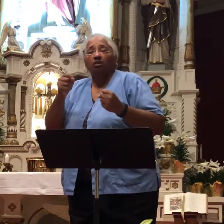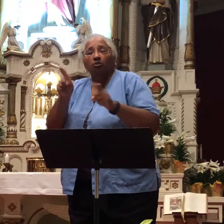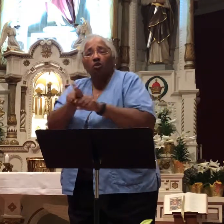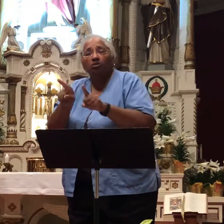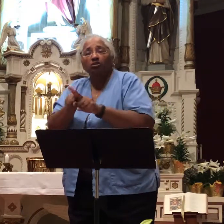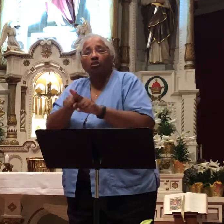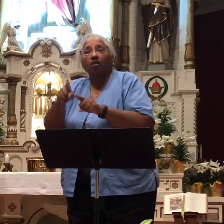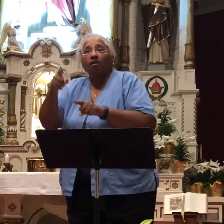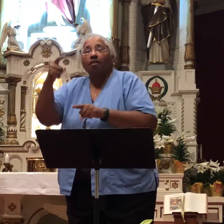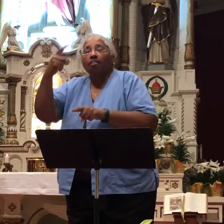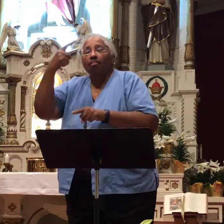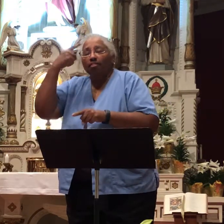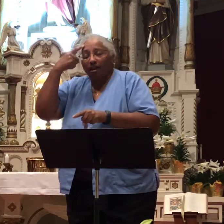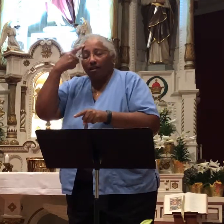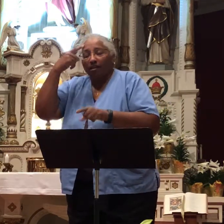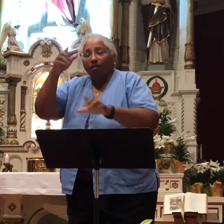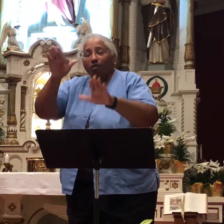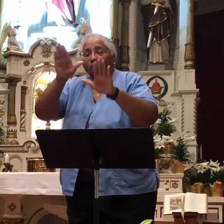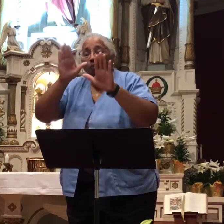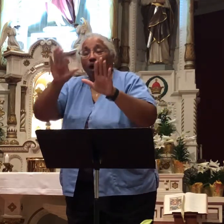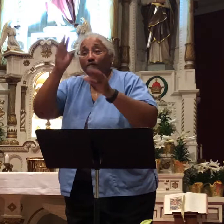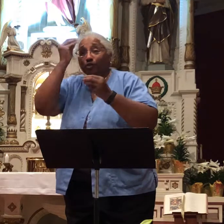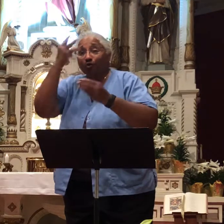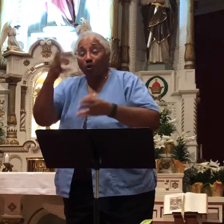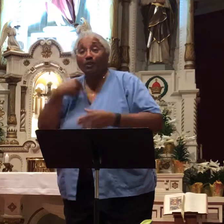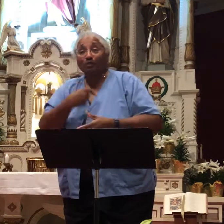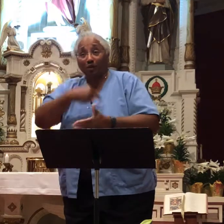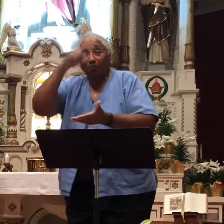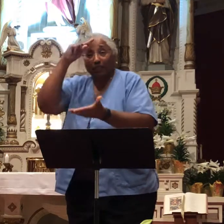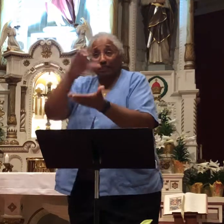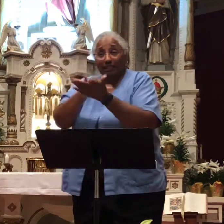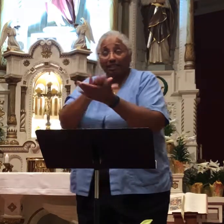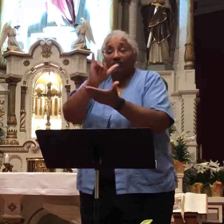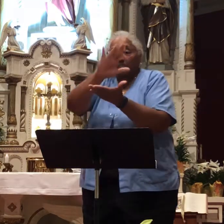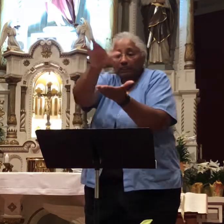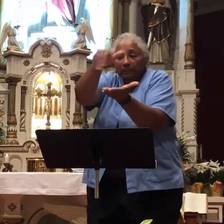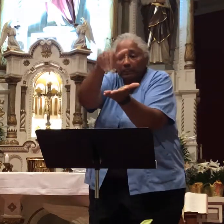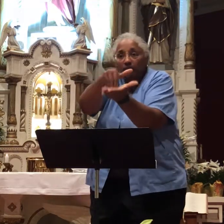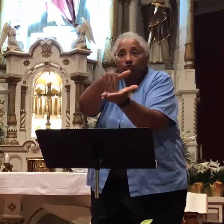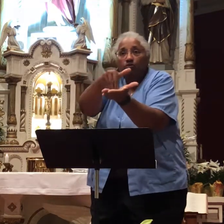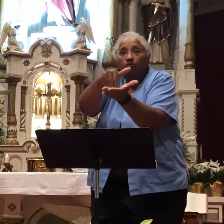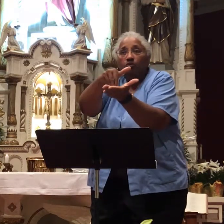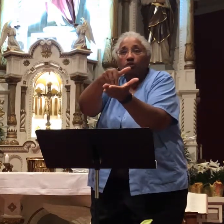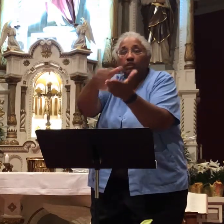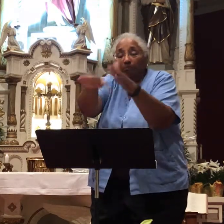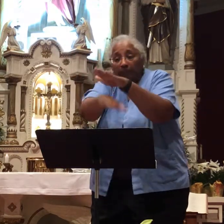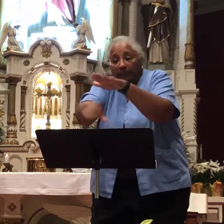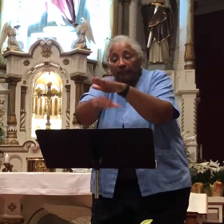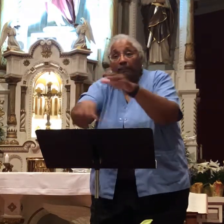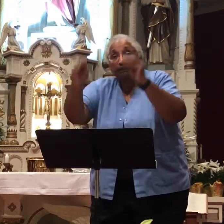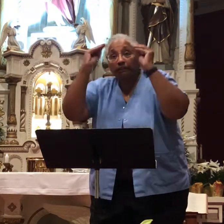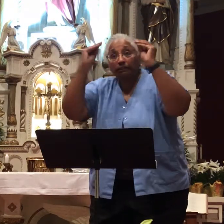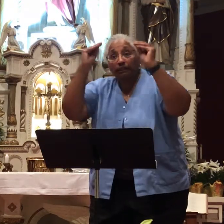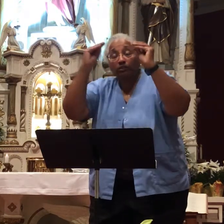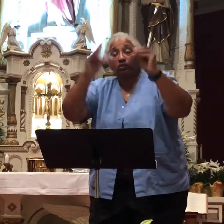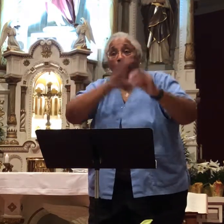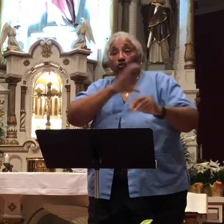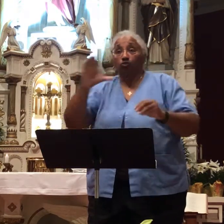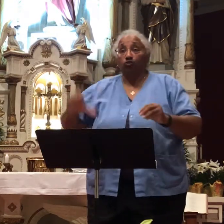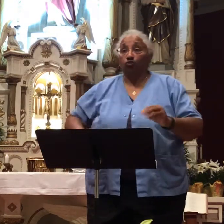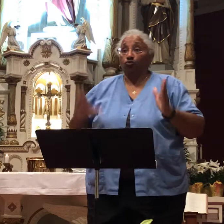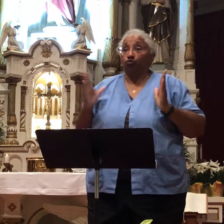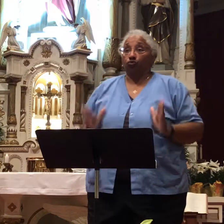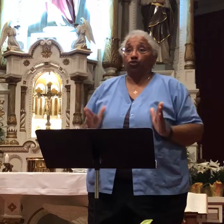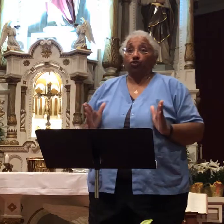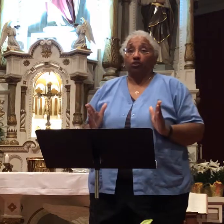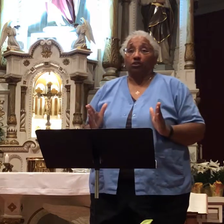news that we believe in, that is the central core teaching of Christianity. Like St. Paul tells